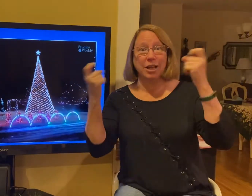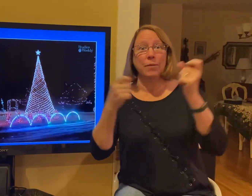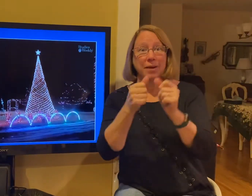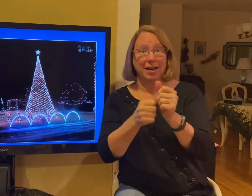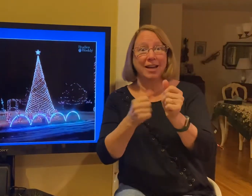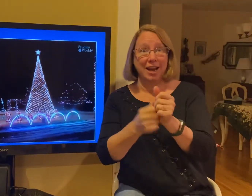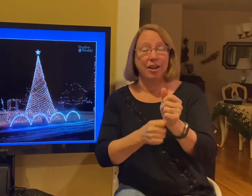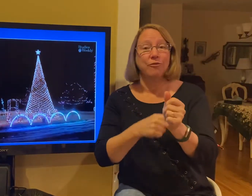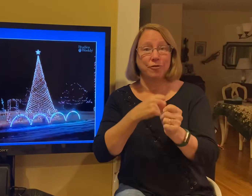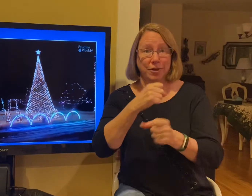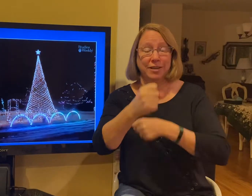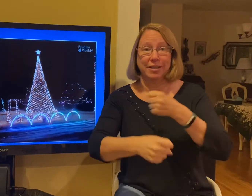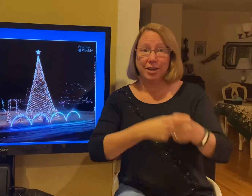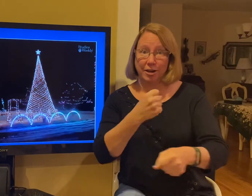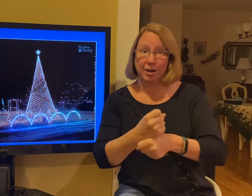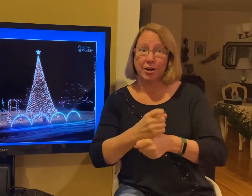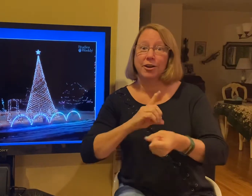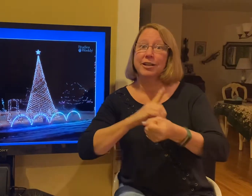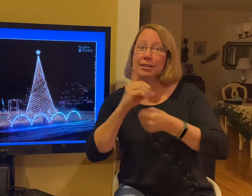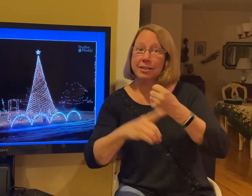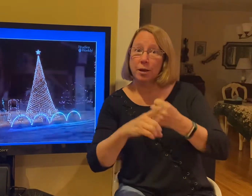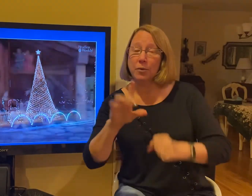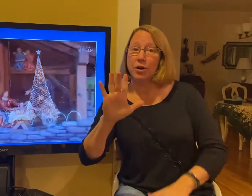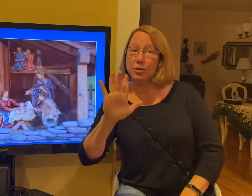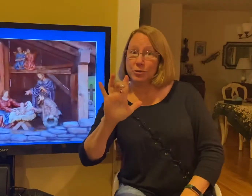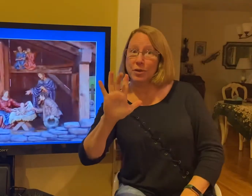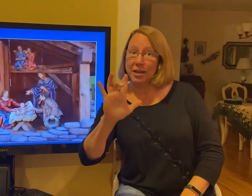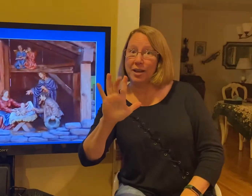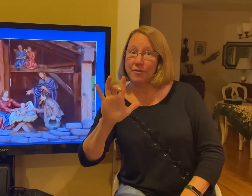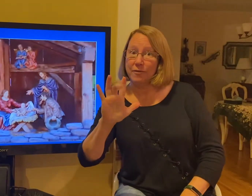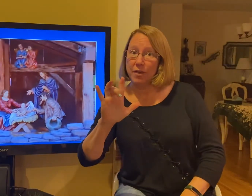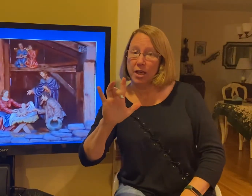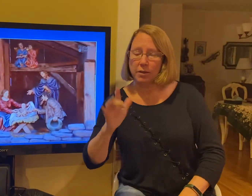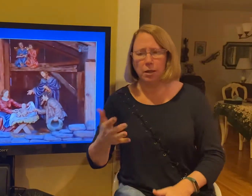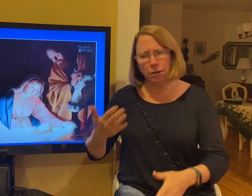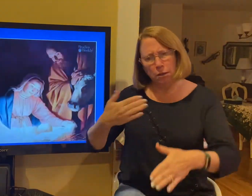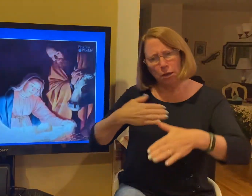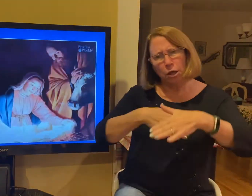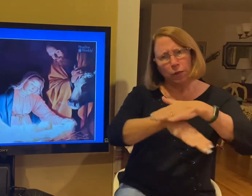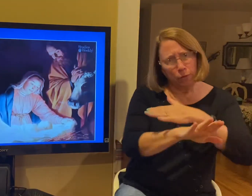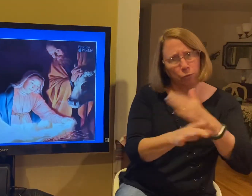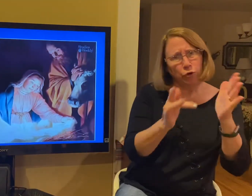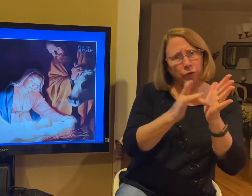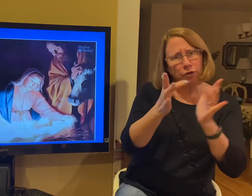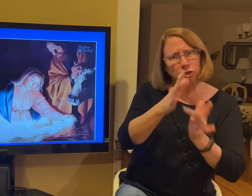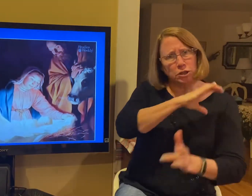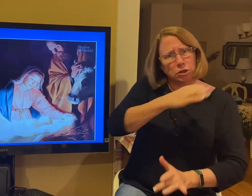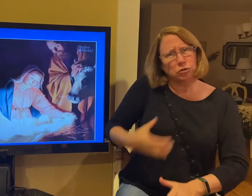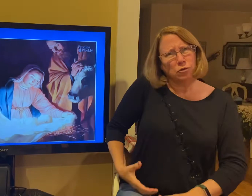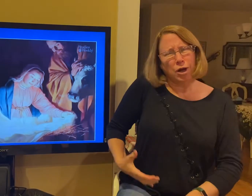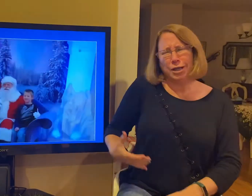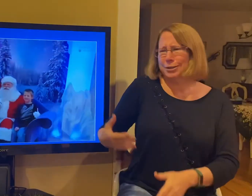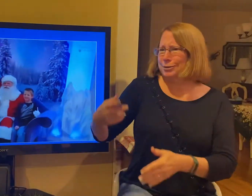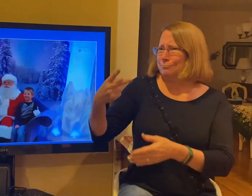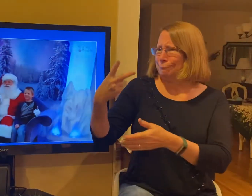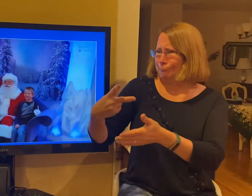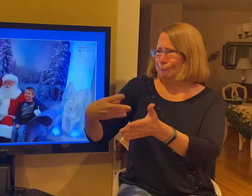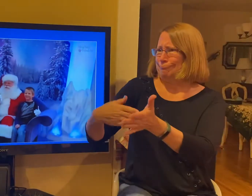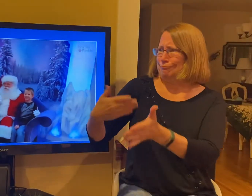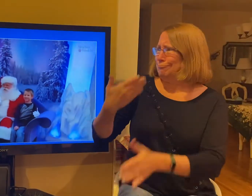December 25th. This holiday commemorates the birth of Jesus Christ over 2,000 years ago. But you don't have to